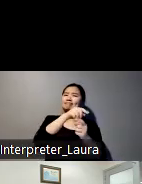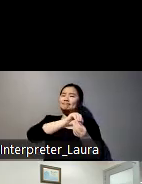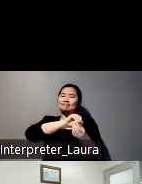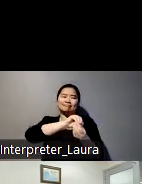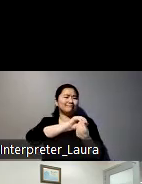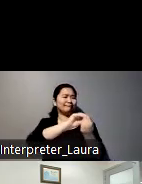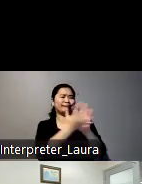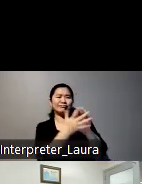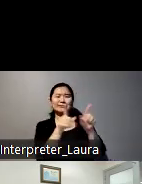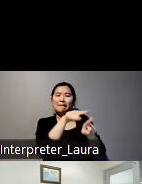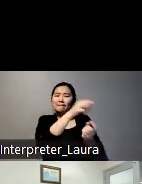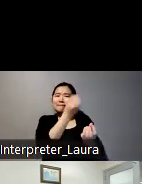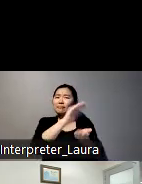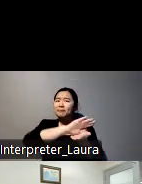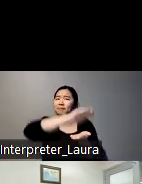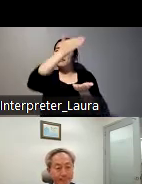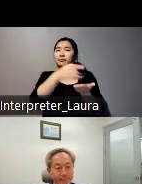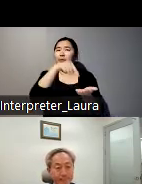Thank you so much.